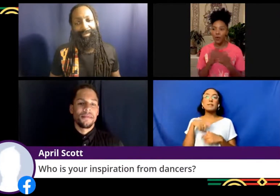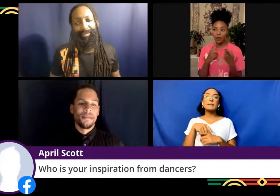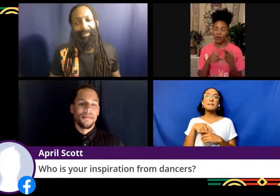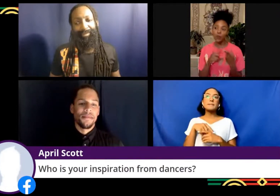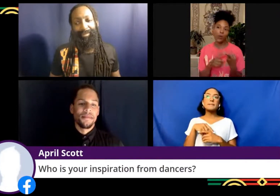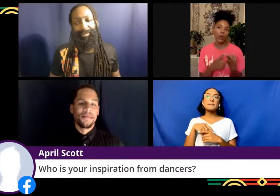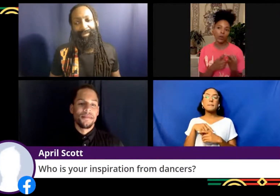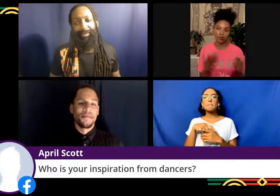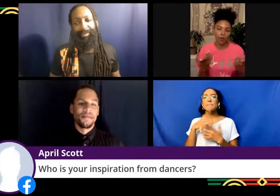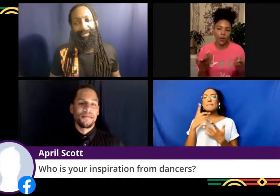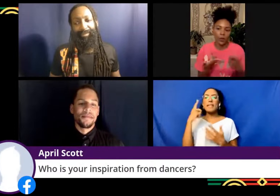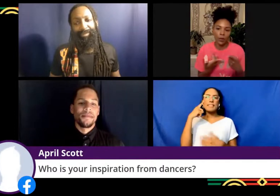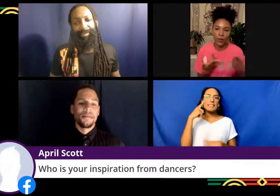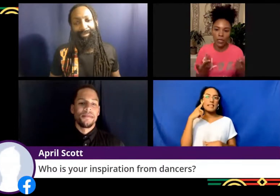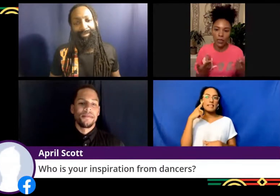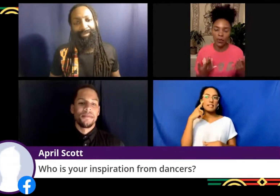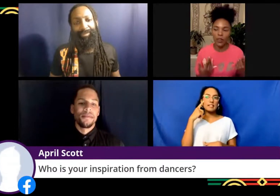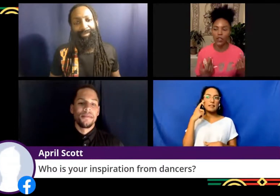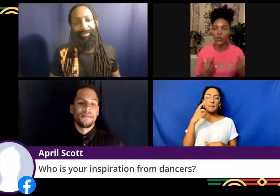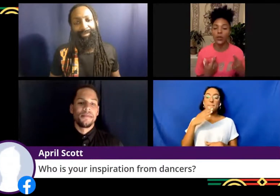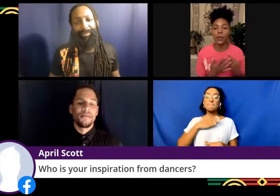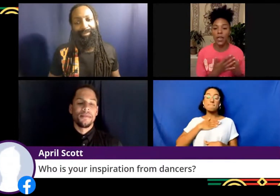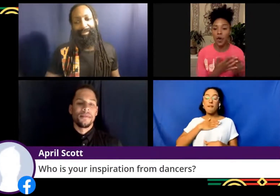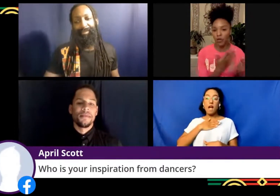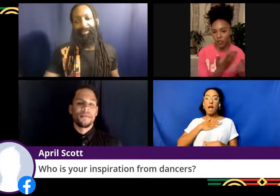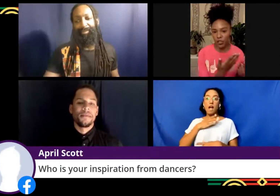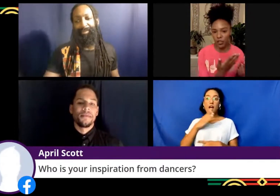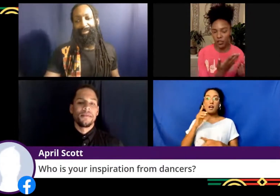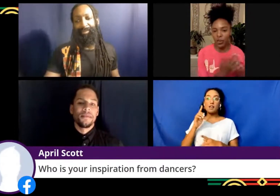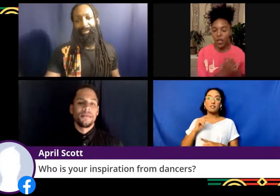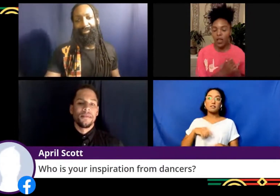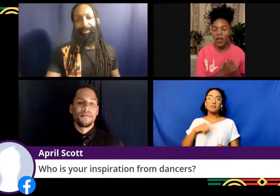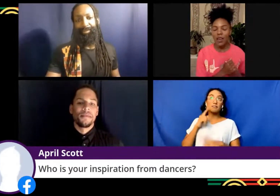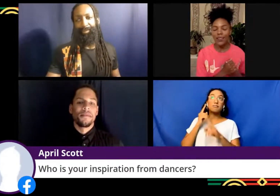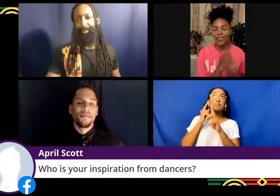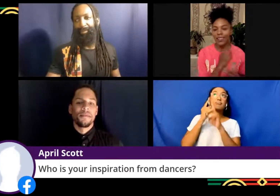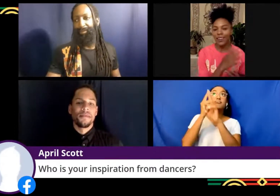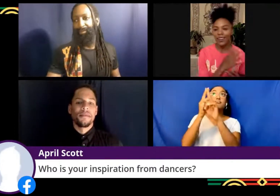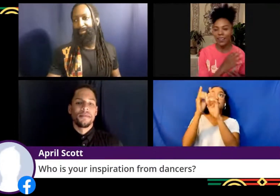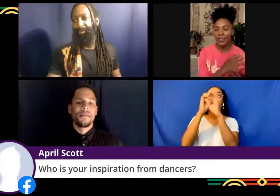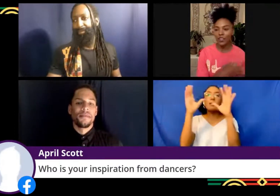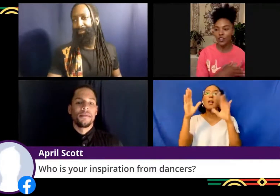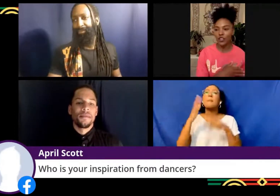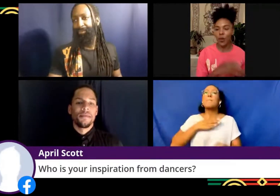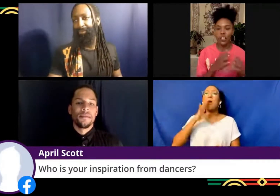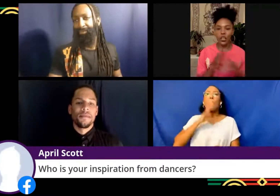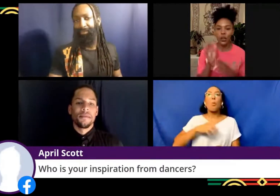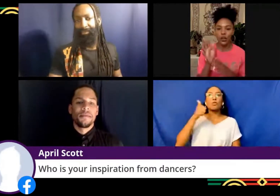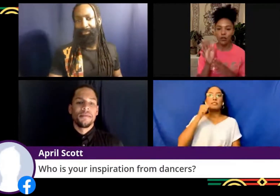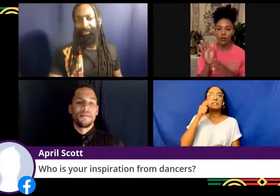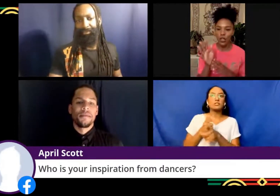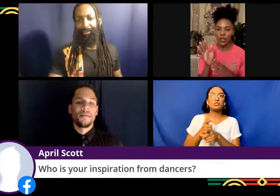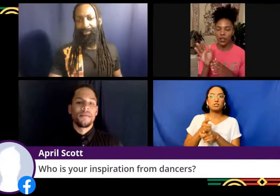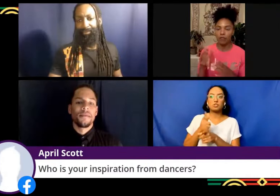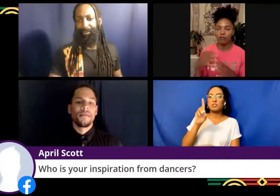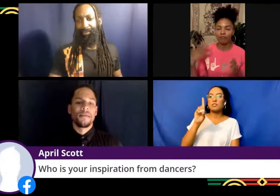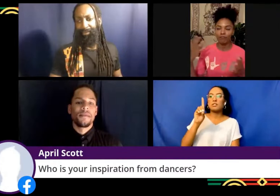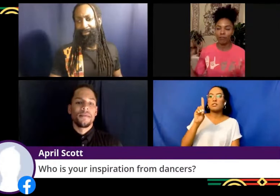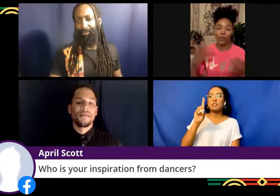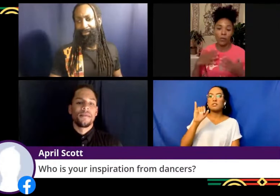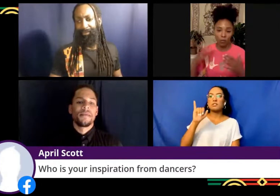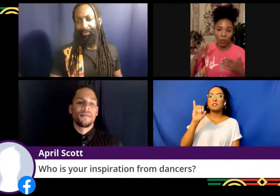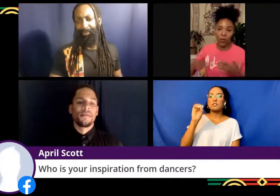think number one of my biggest inspirations was my older sister, Dion. Just watching her